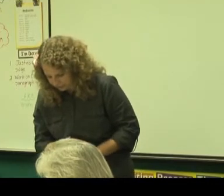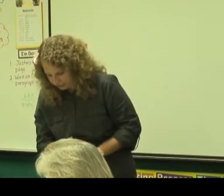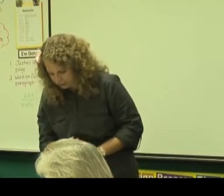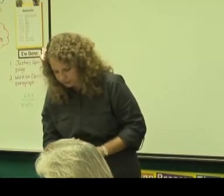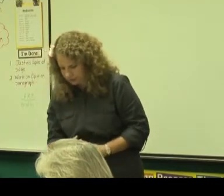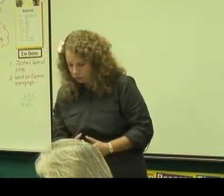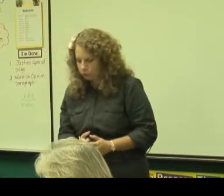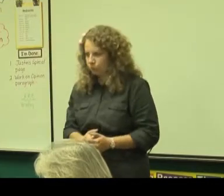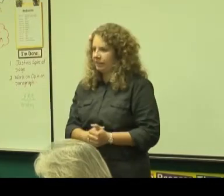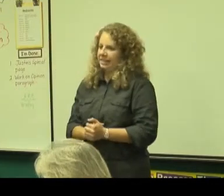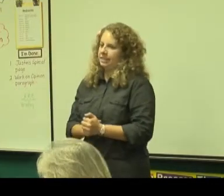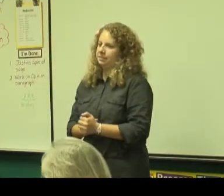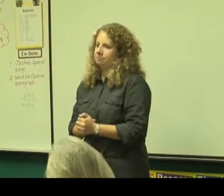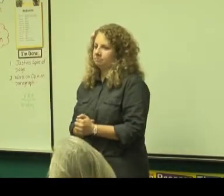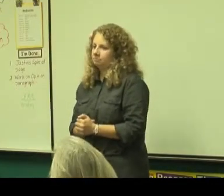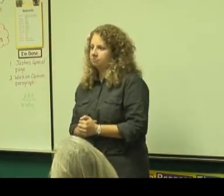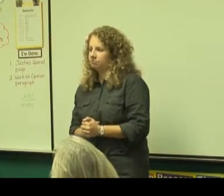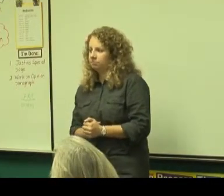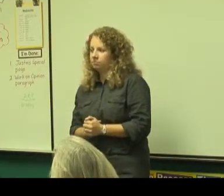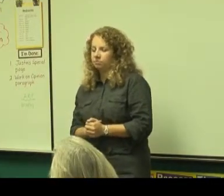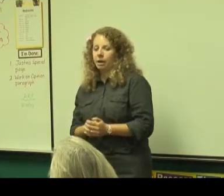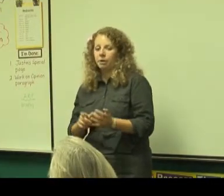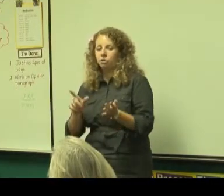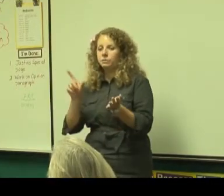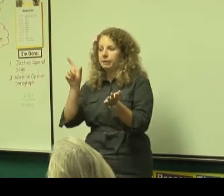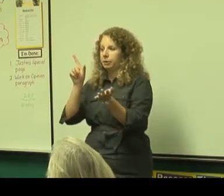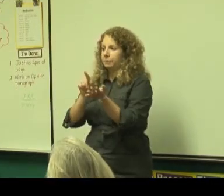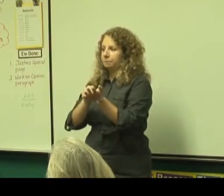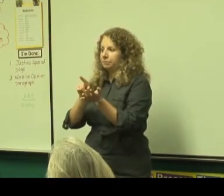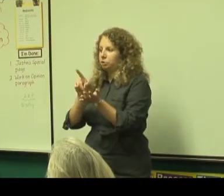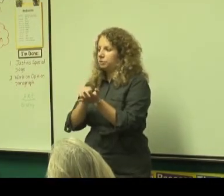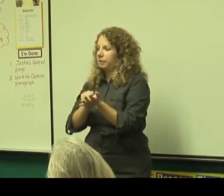Okay. Read. How about newspaper? Newspaper.